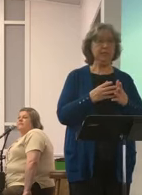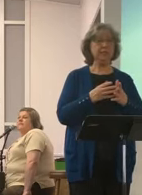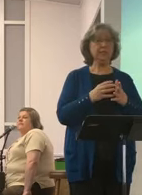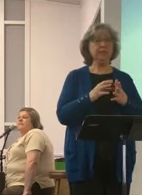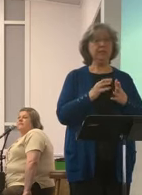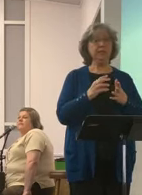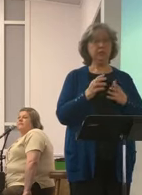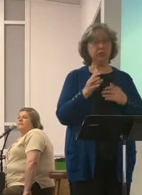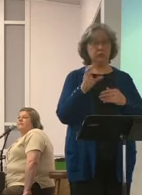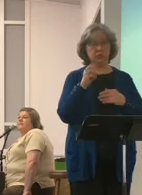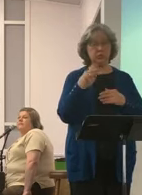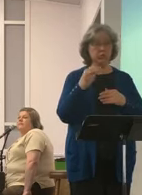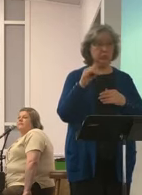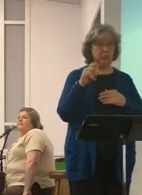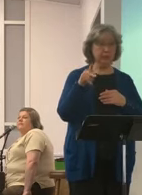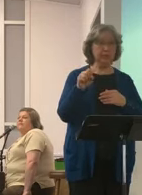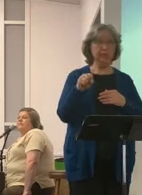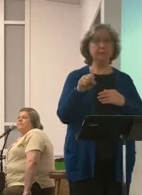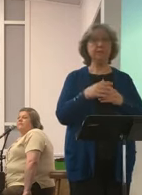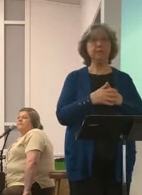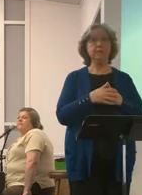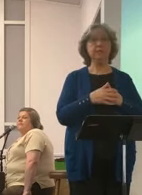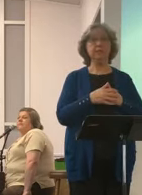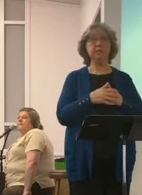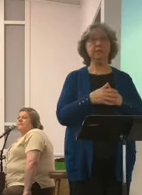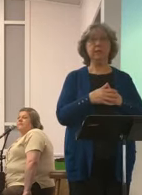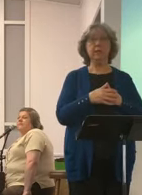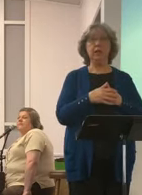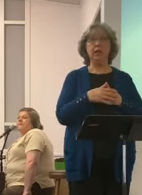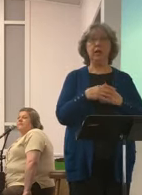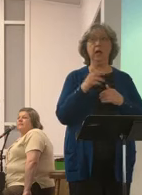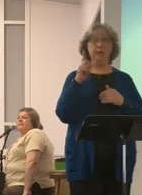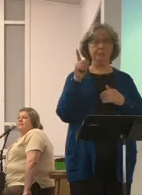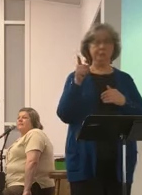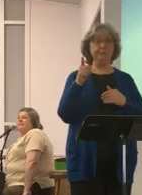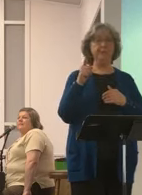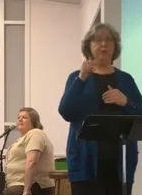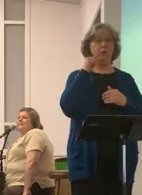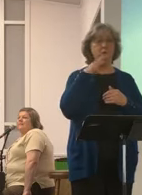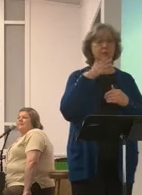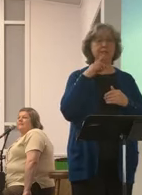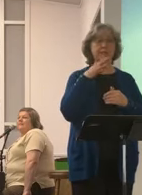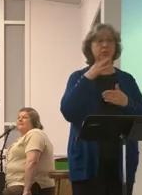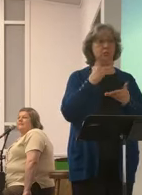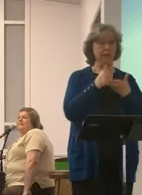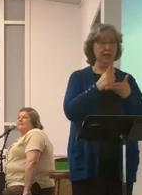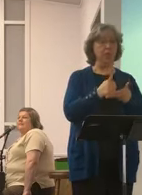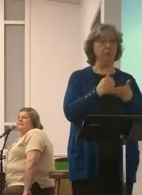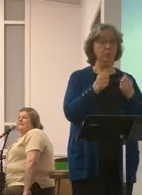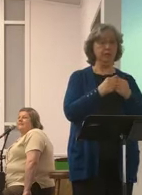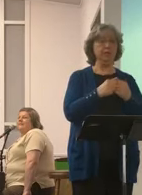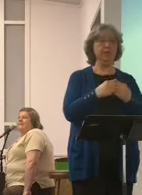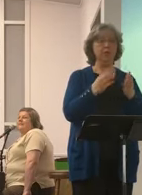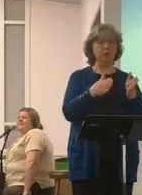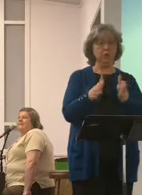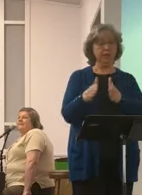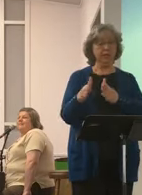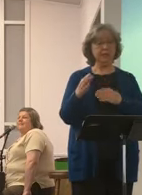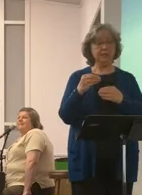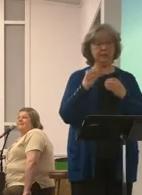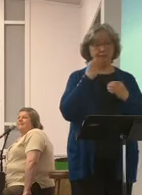chips and that kind of thing. And Miss Denise has said she would, again, help us organize the food. So we just need those sides to go in the